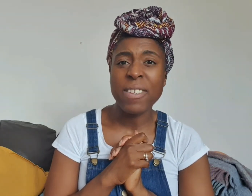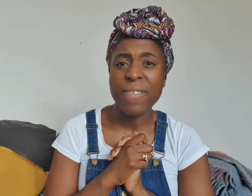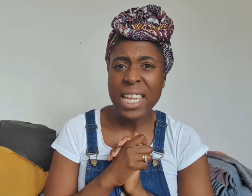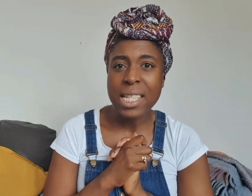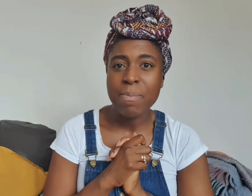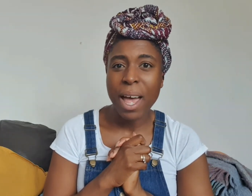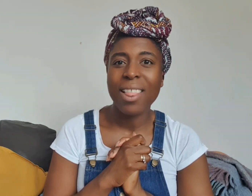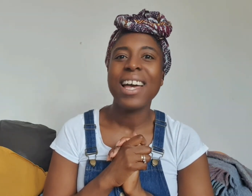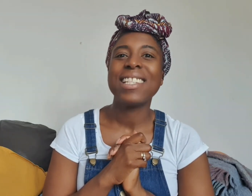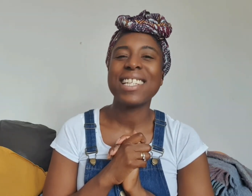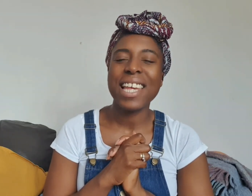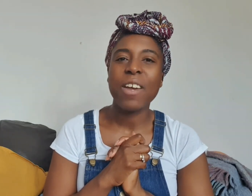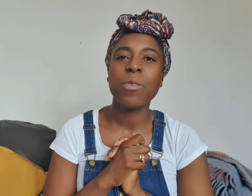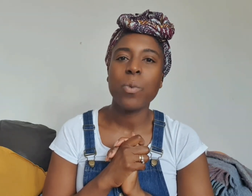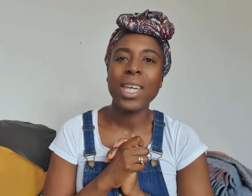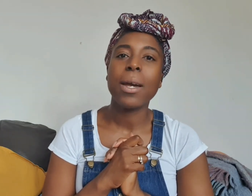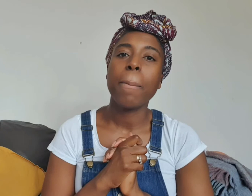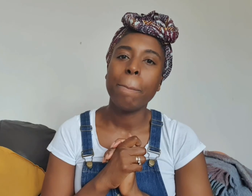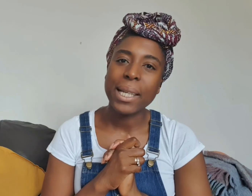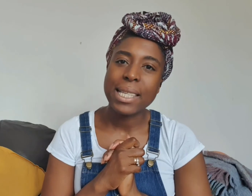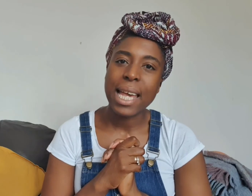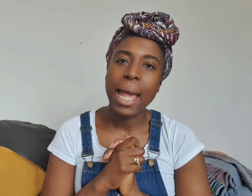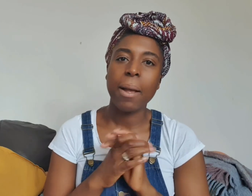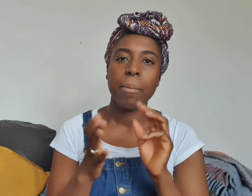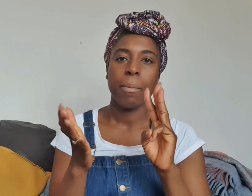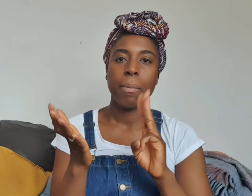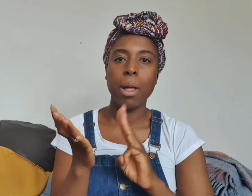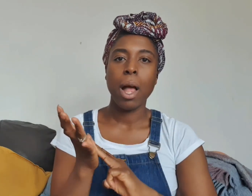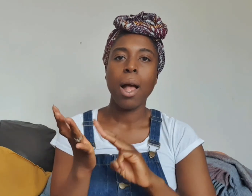finger spell the day of the week, Monday.